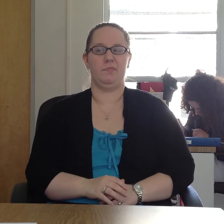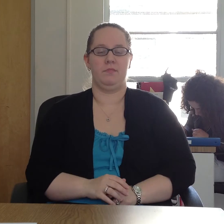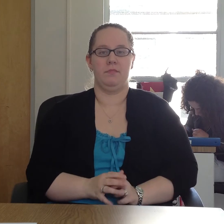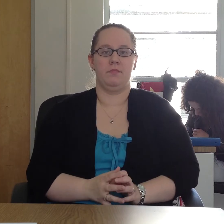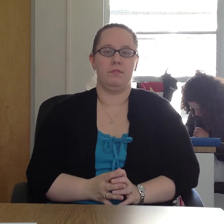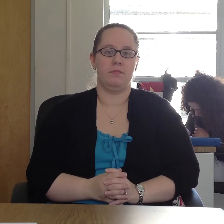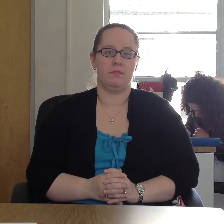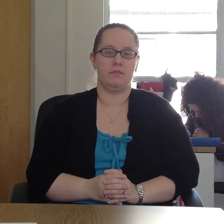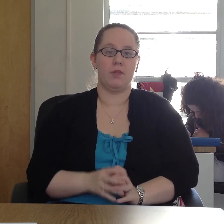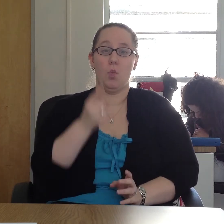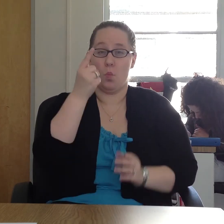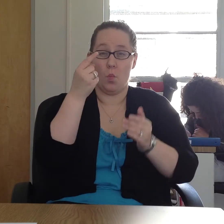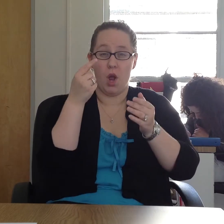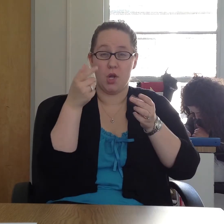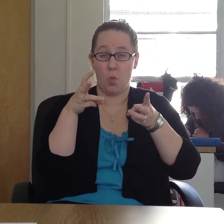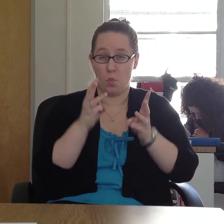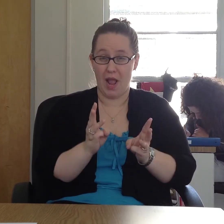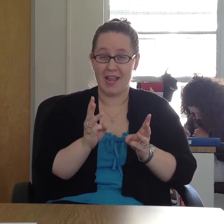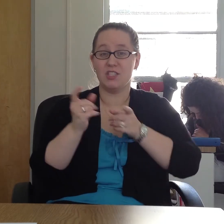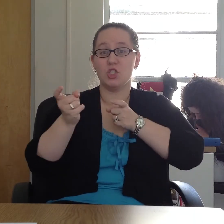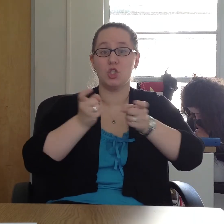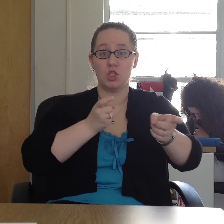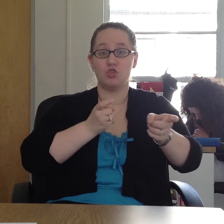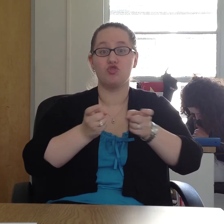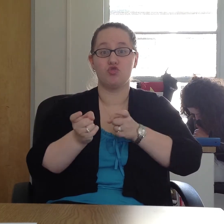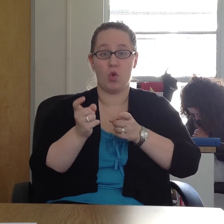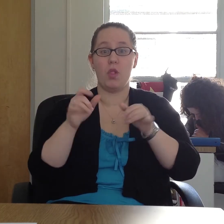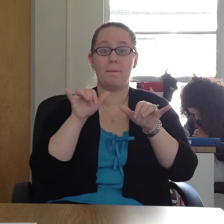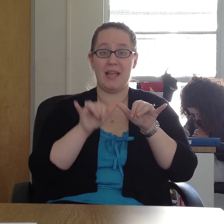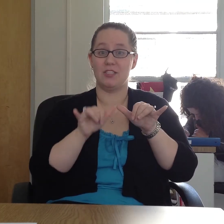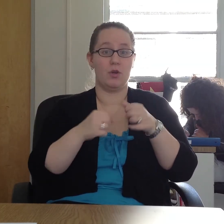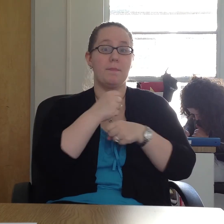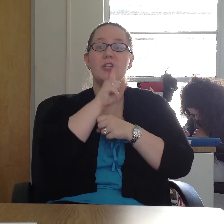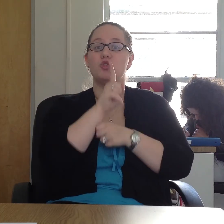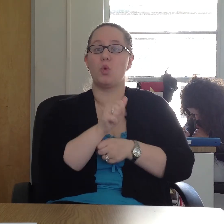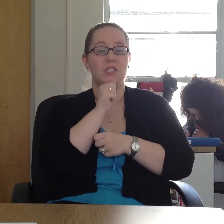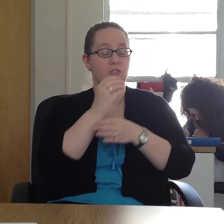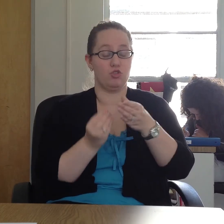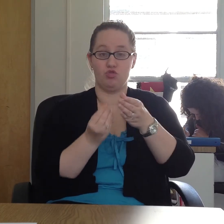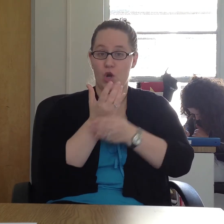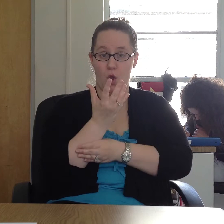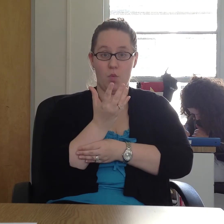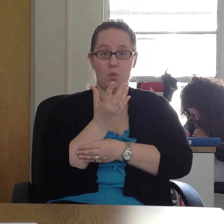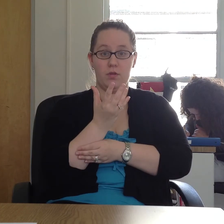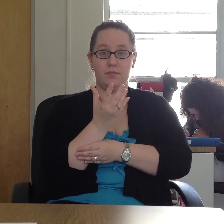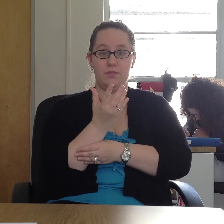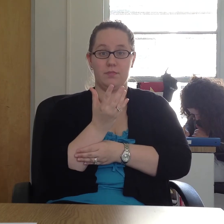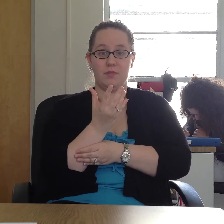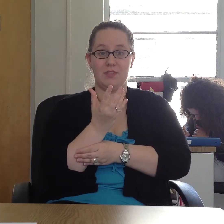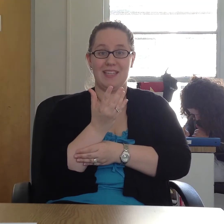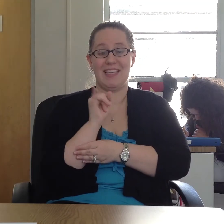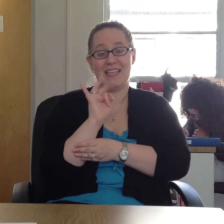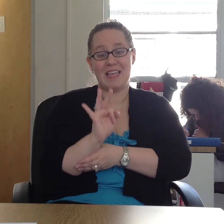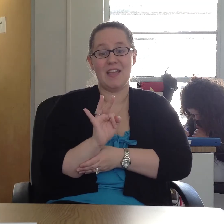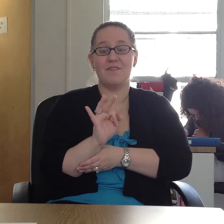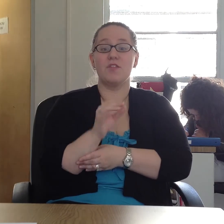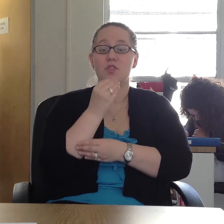And one way to control the growth of bacteria is to ensure that potentially hazardous foods are not held